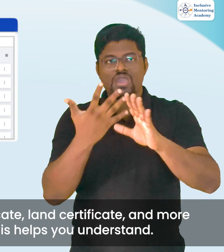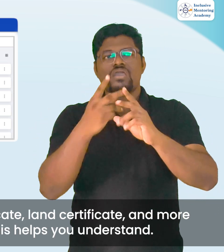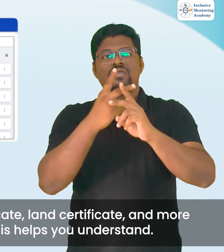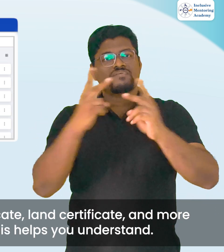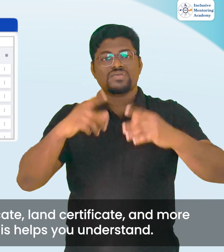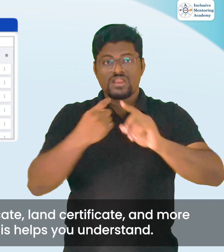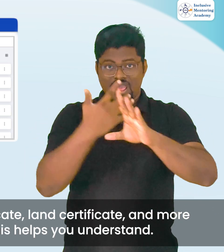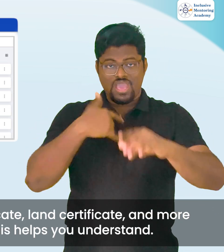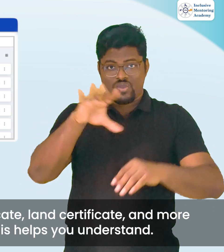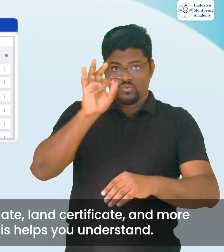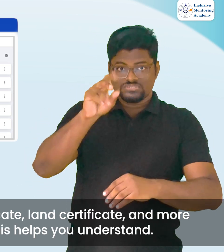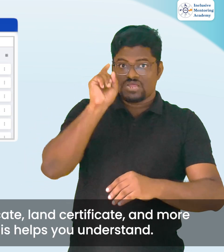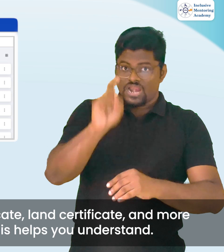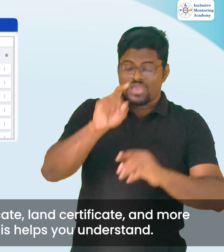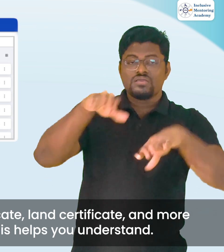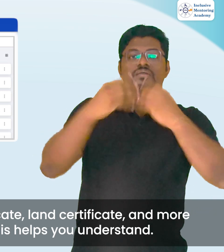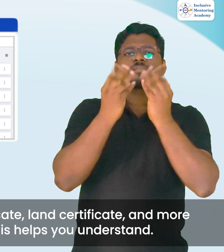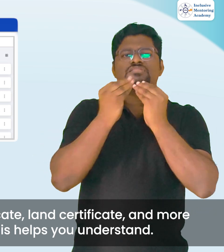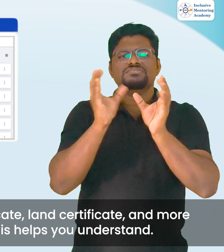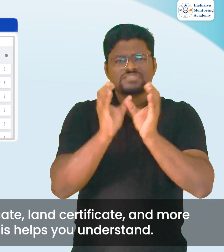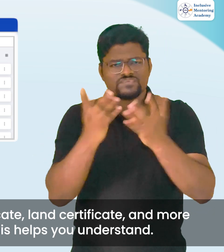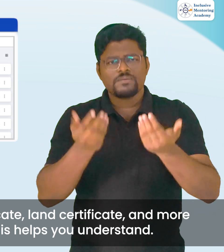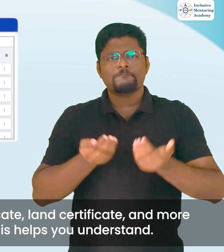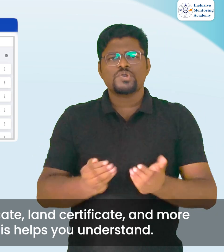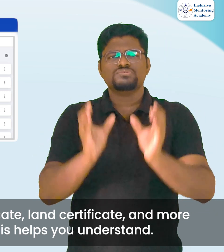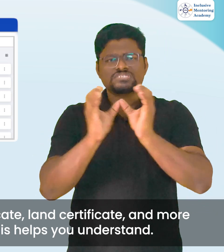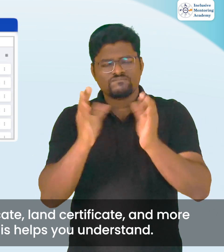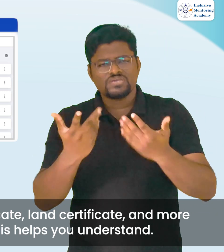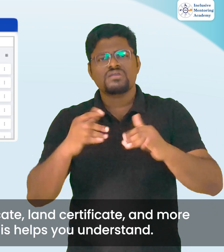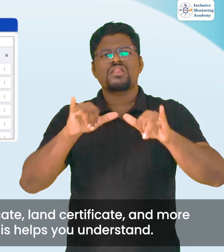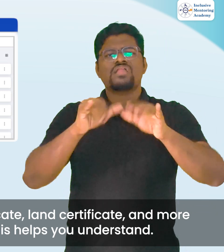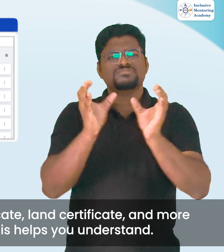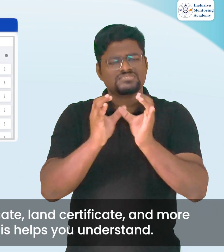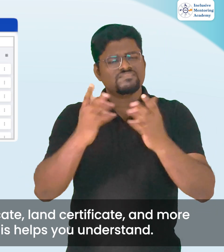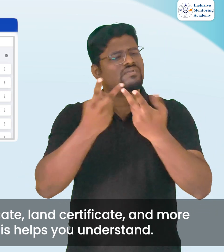10th certificate, birth certificate, land certificate, and more, all ready for you.